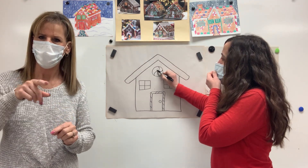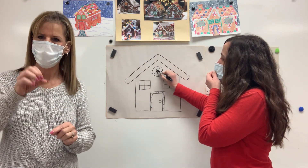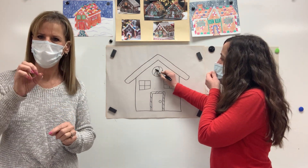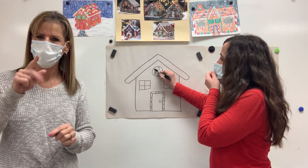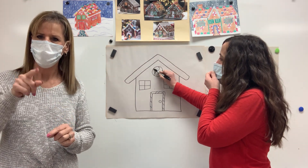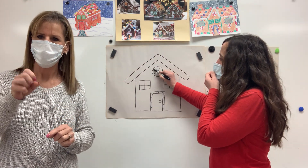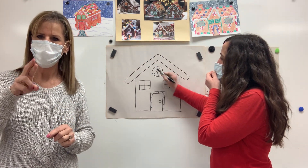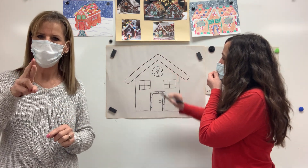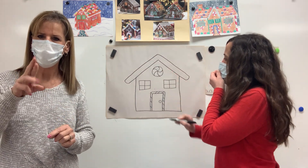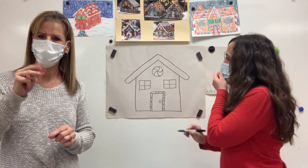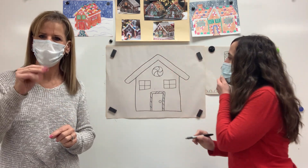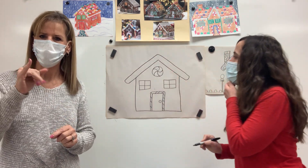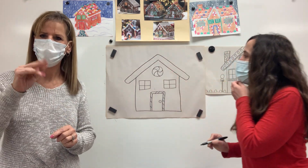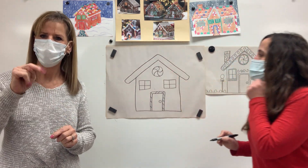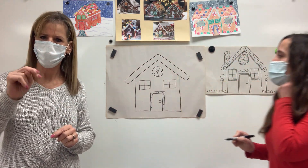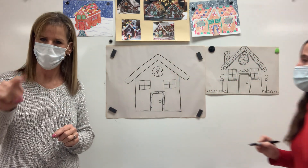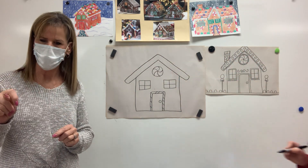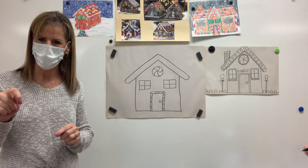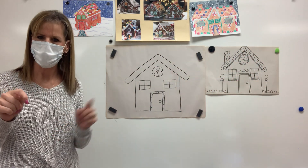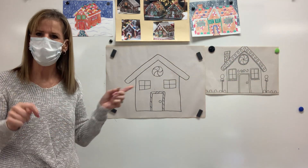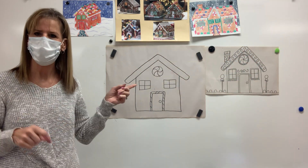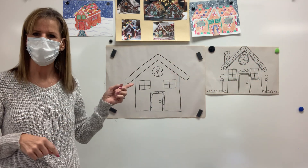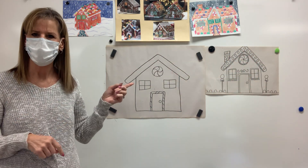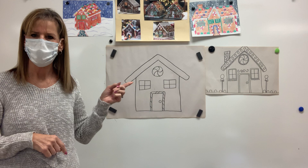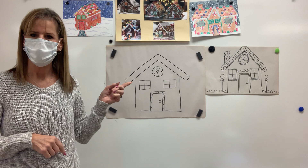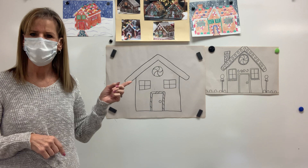following that same pattern all the way around for your peppermint candy.